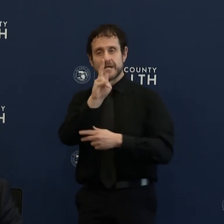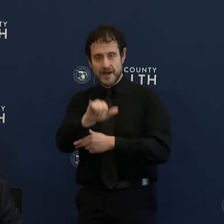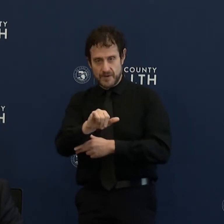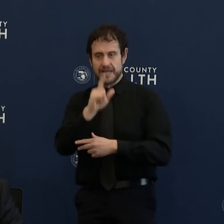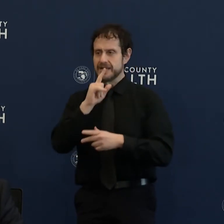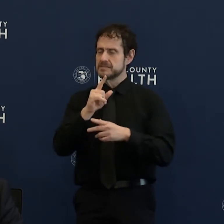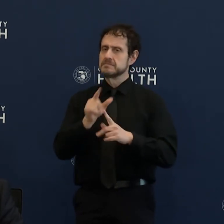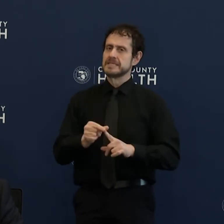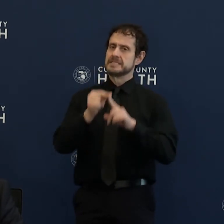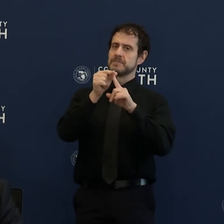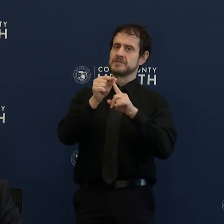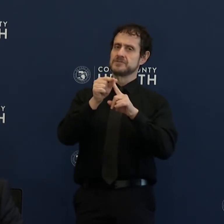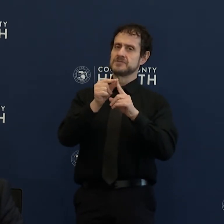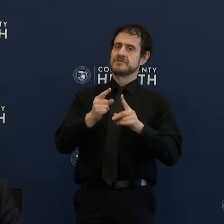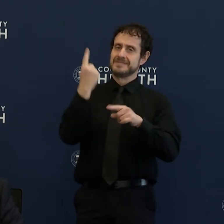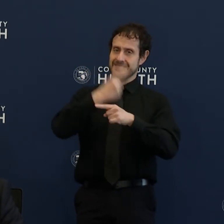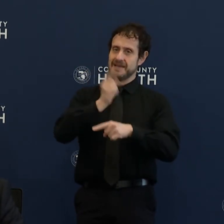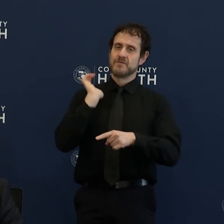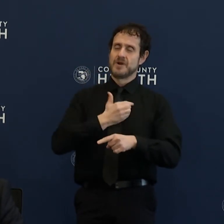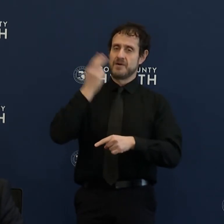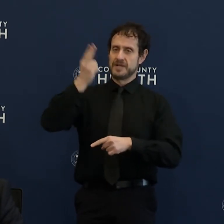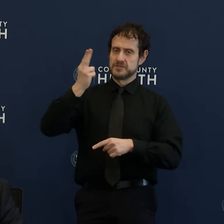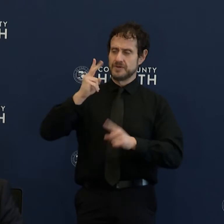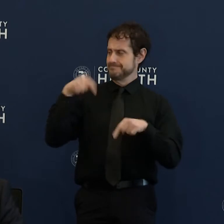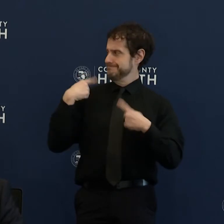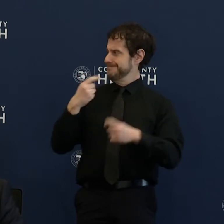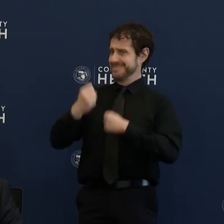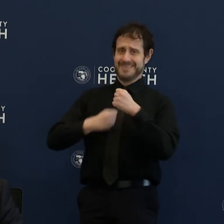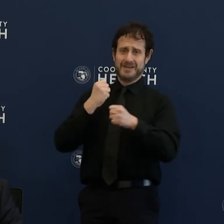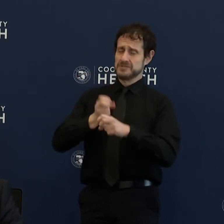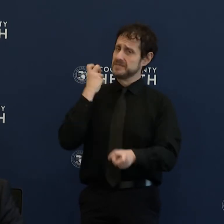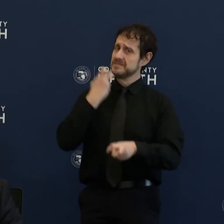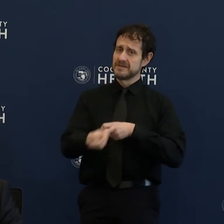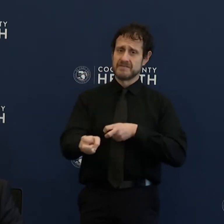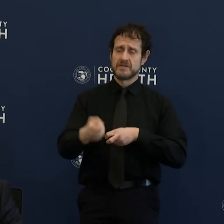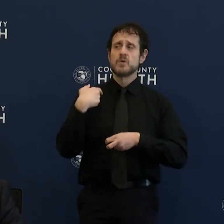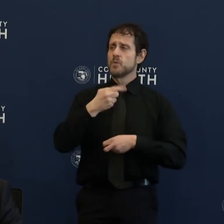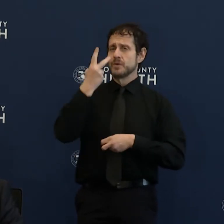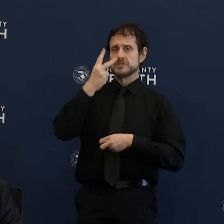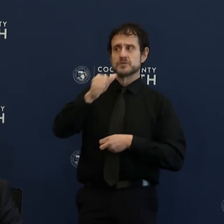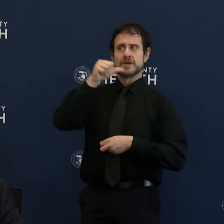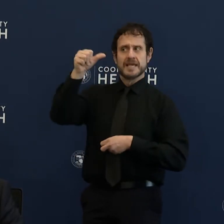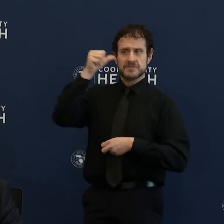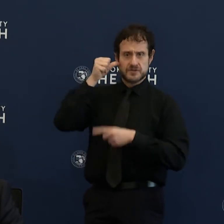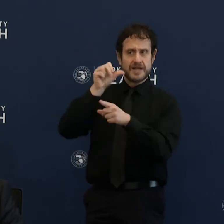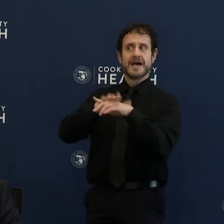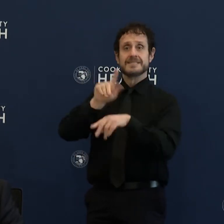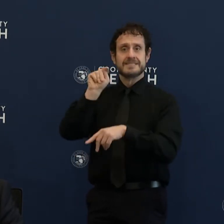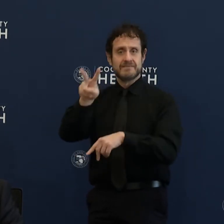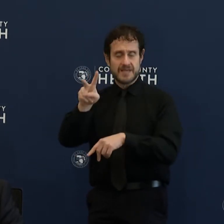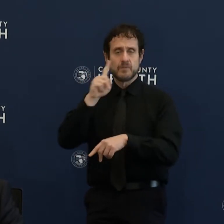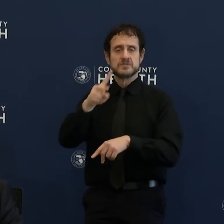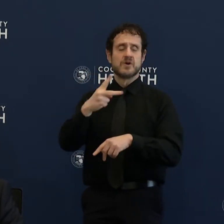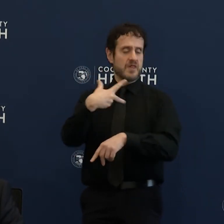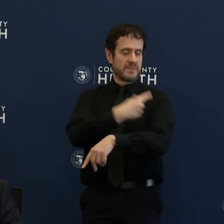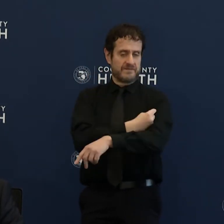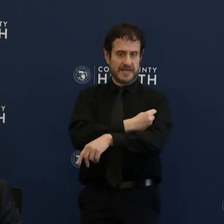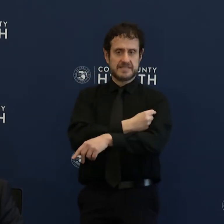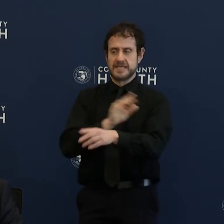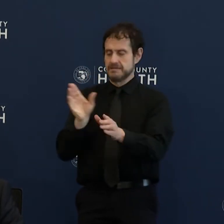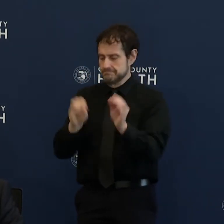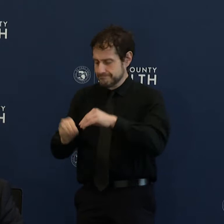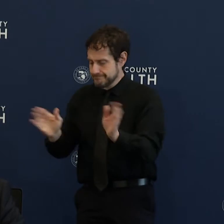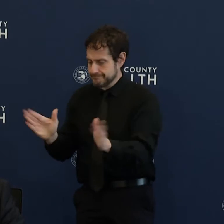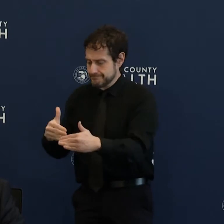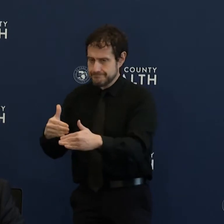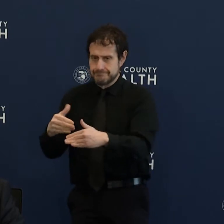after a very difficult year. We all saw the images yesterday with hope and optimism of the vaccine shipments leaving the Pfizer plant in